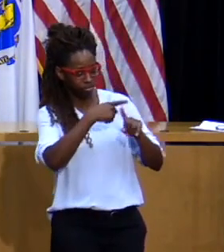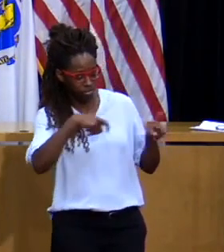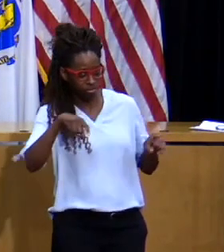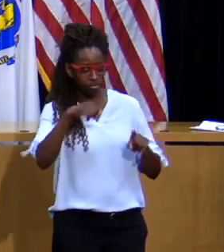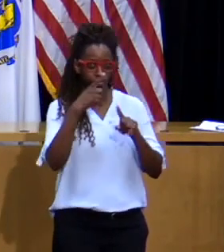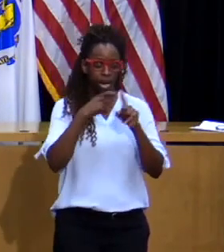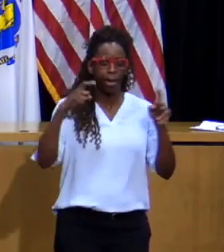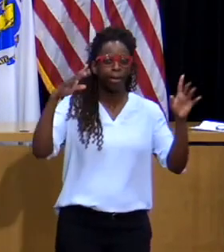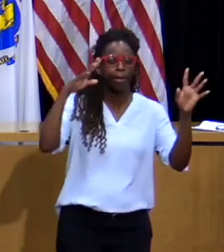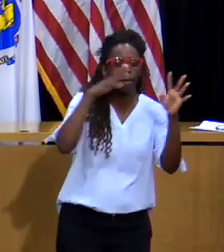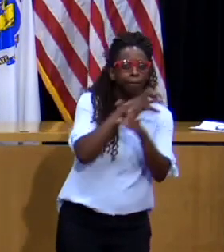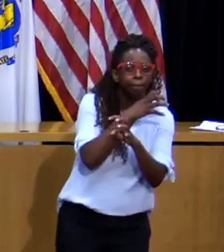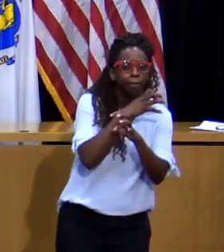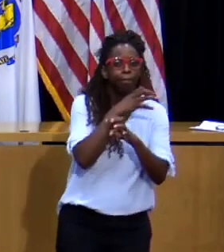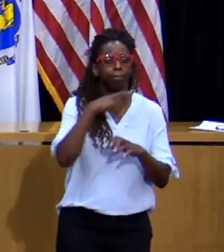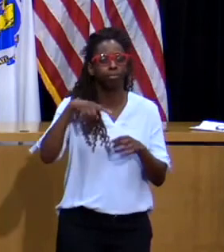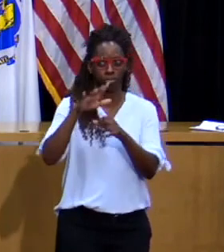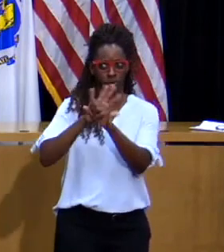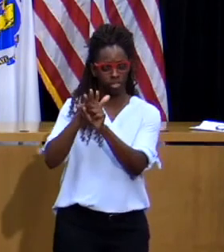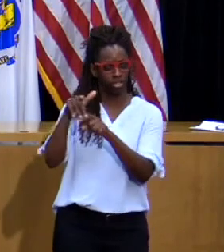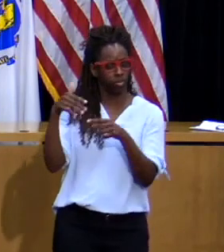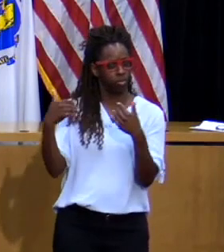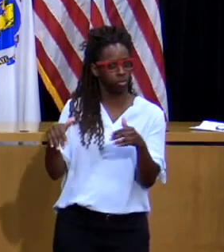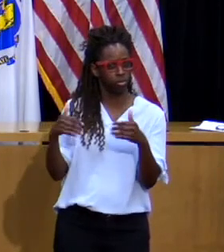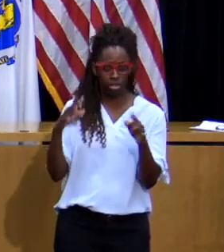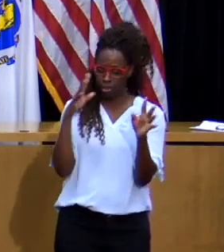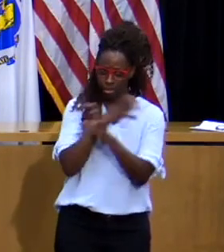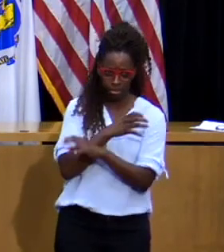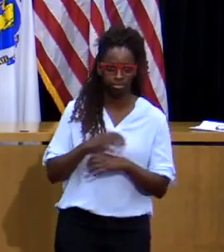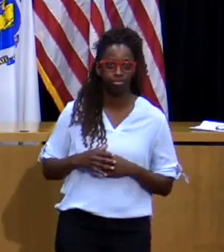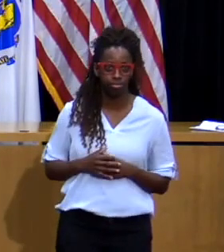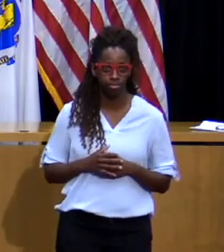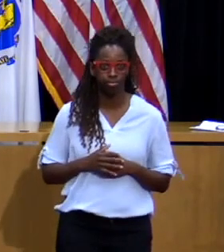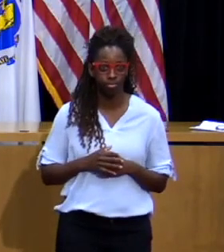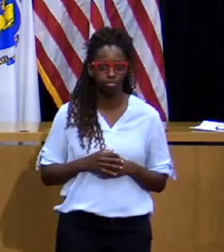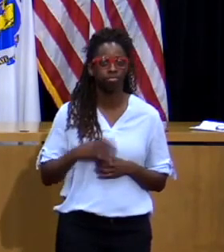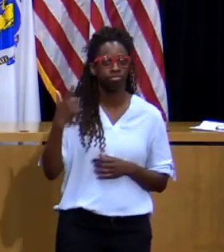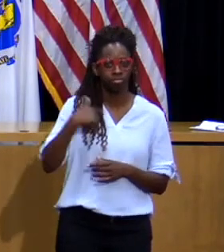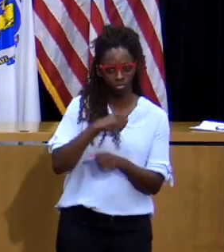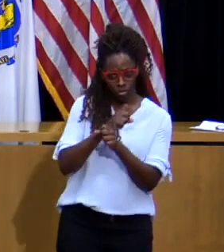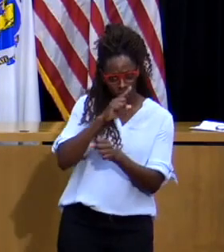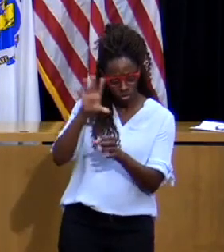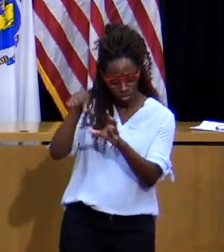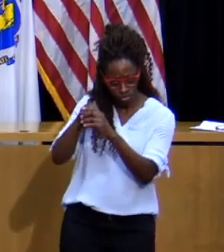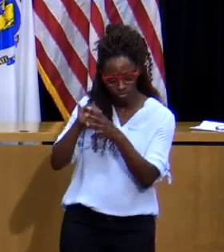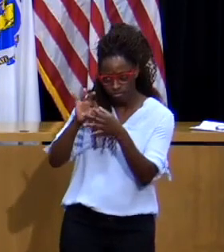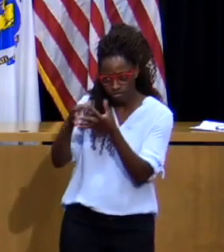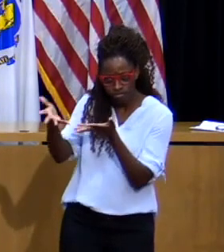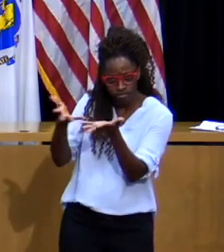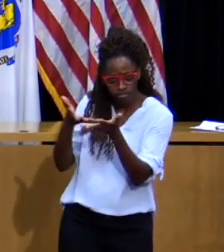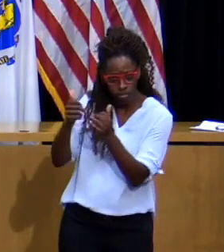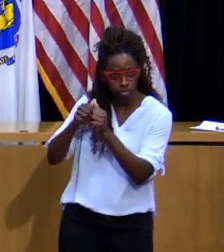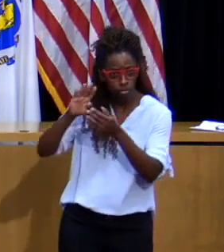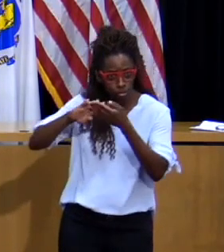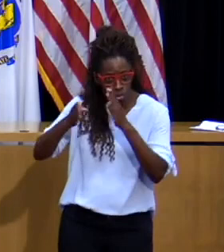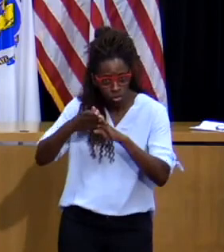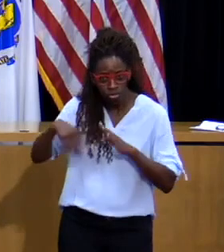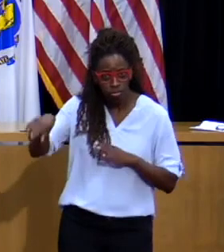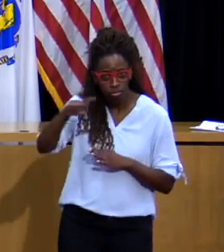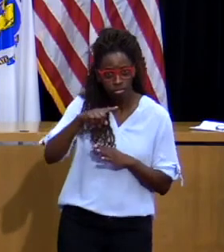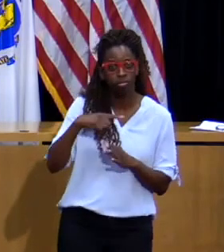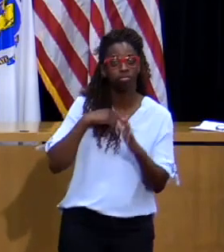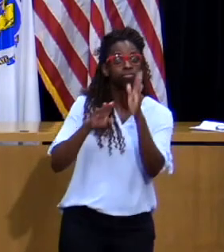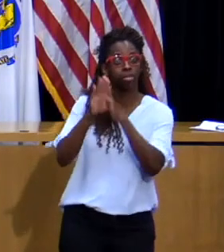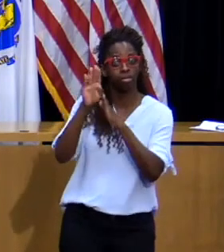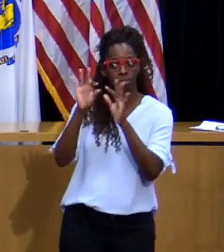to engage our communities and build on long-standing relationships to ensure access. In